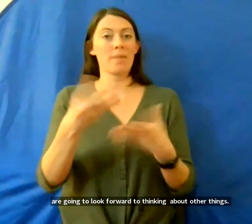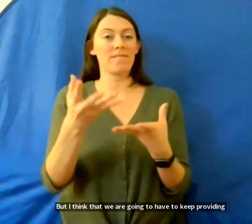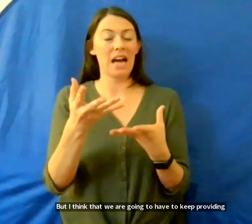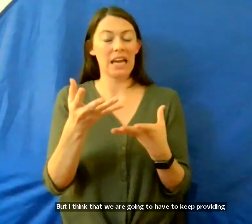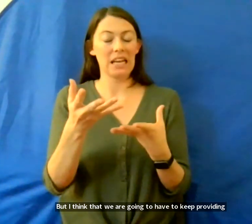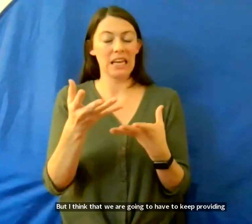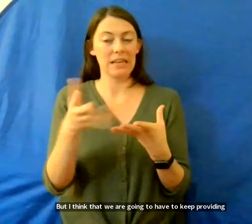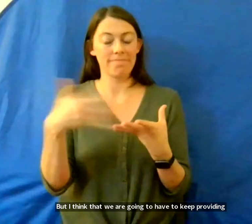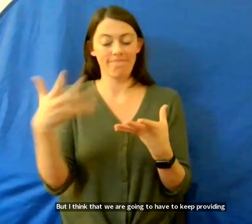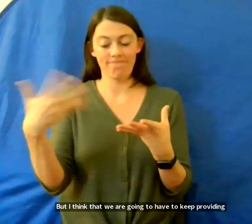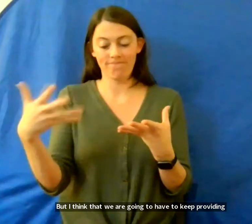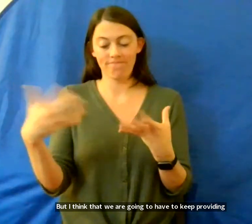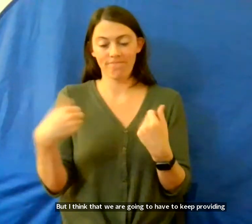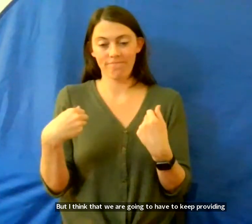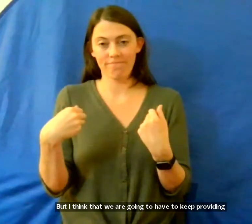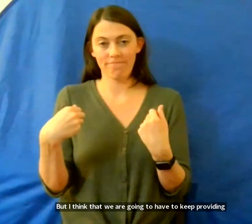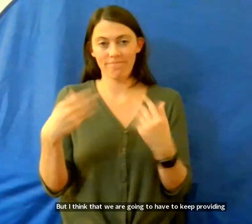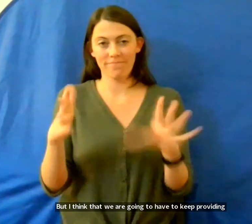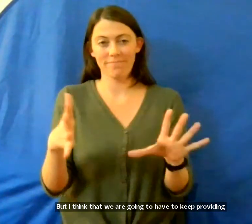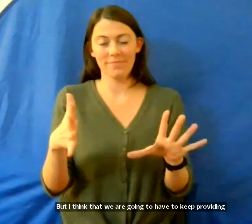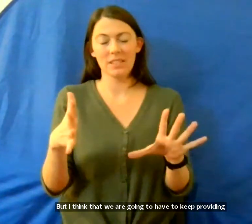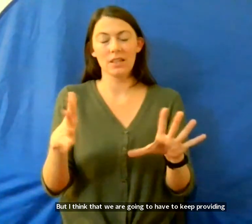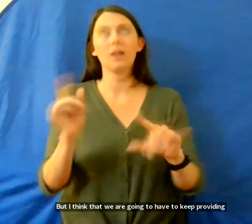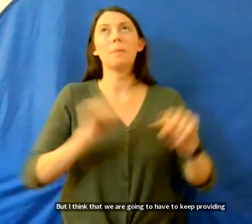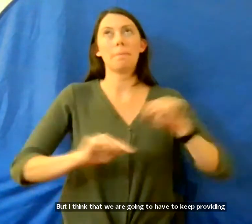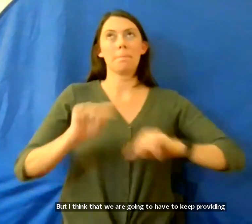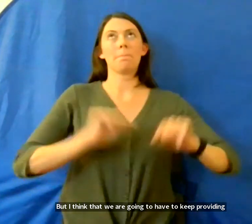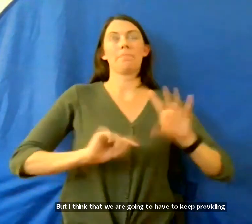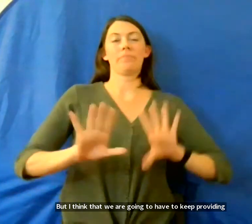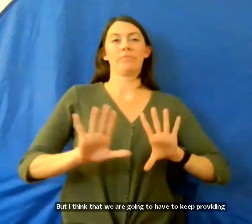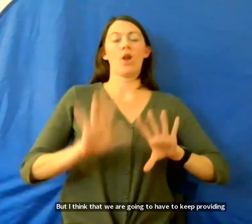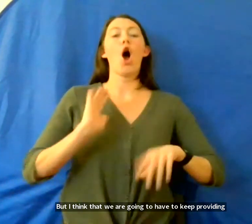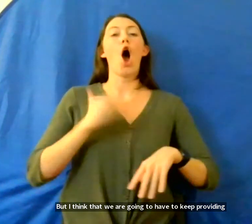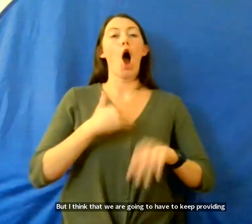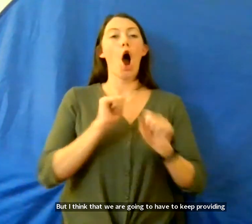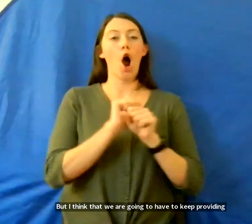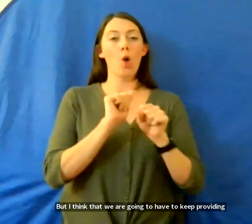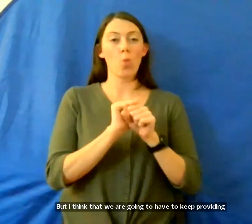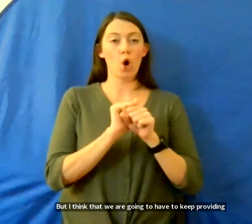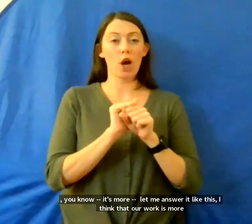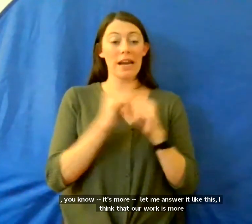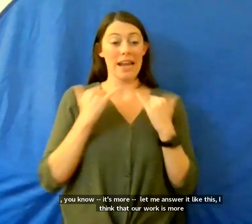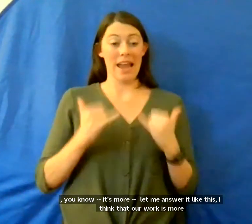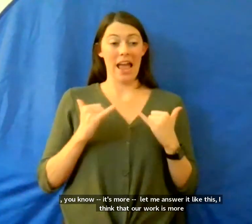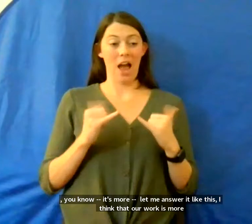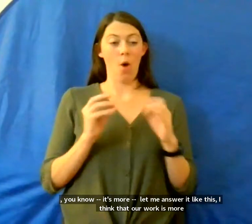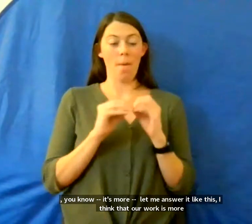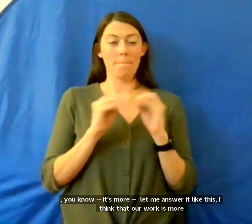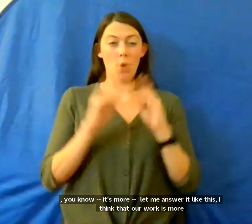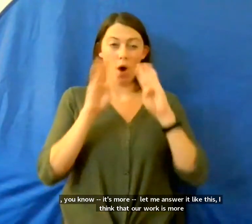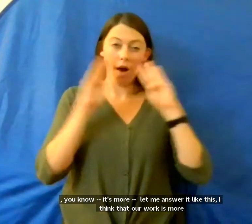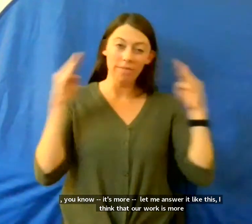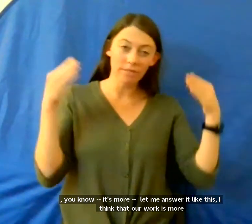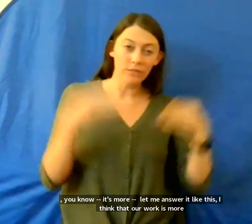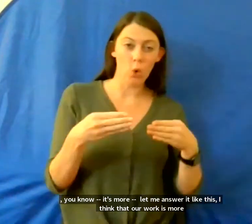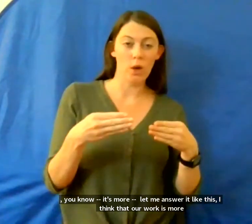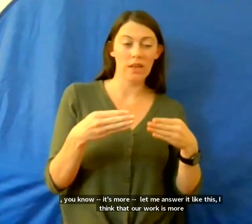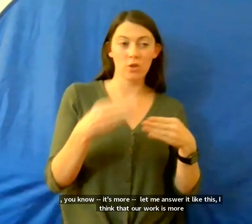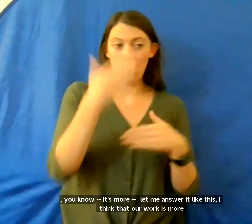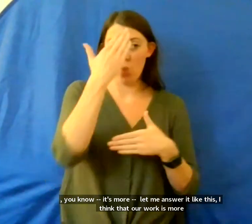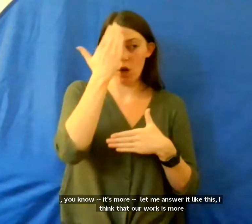It's more. Let me answer like this. I think that our work is more focused in this kind of new